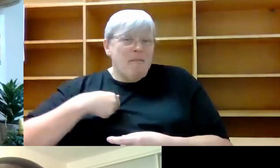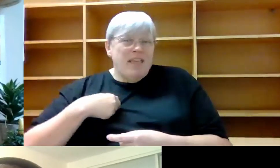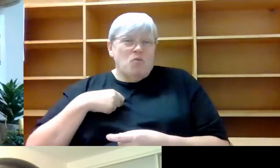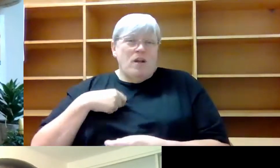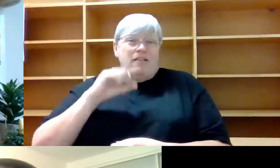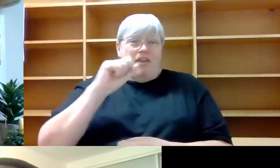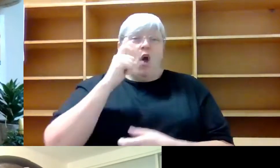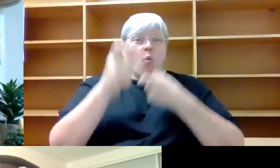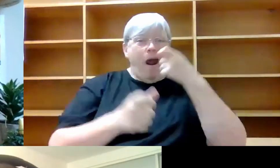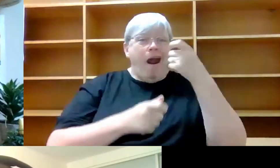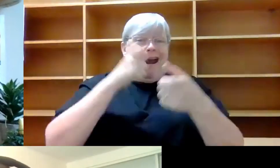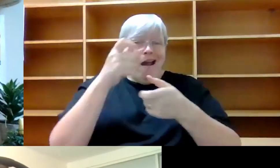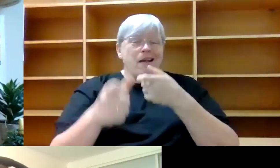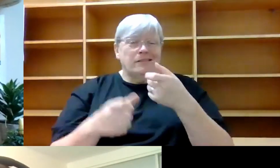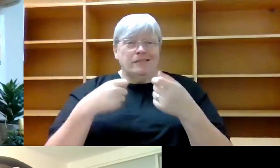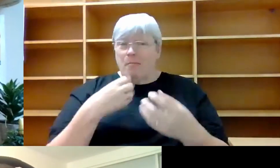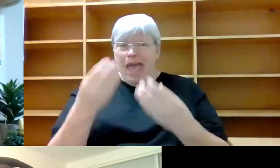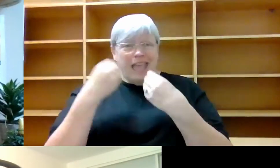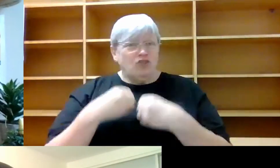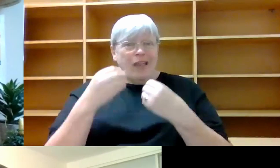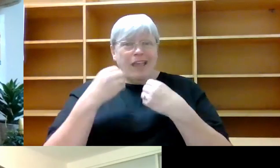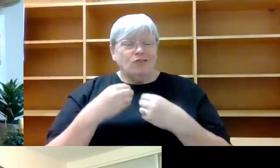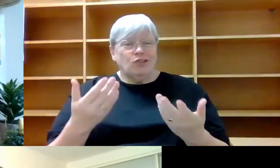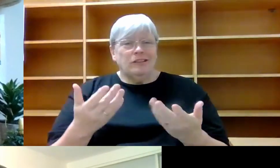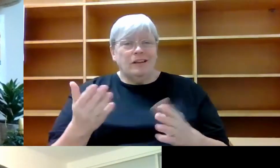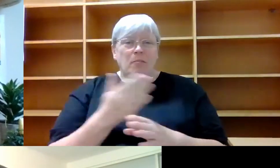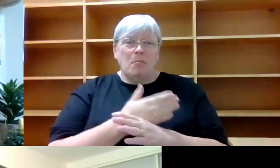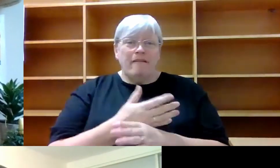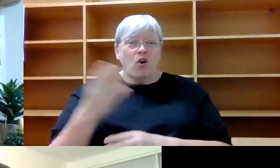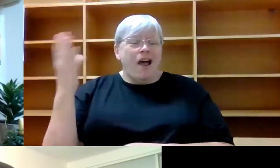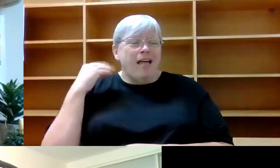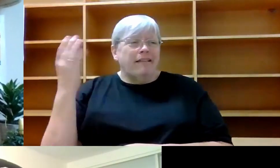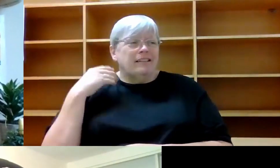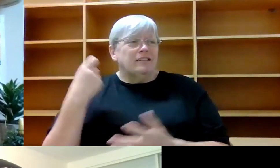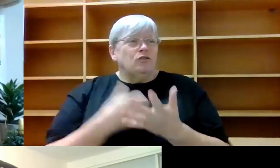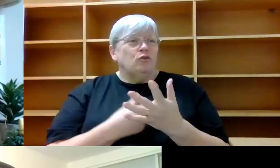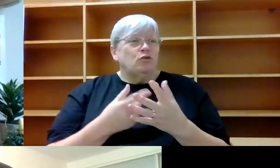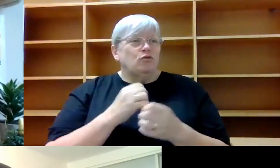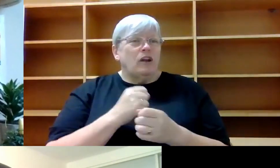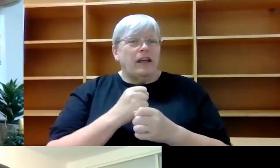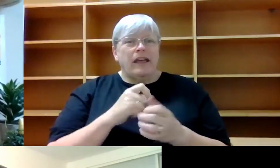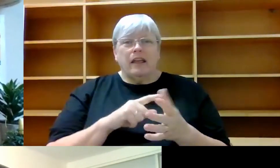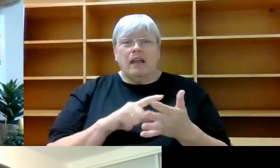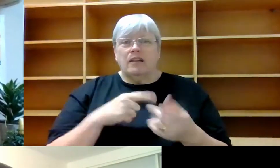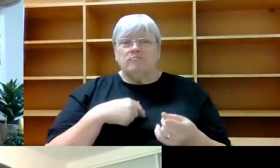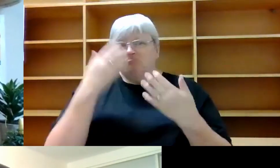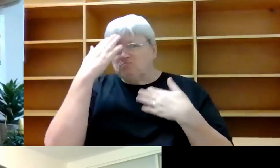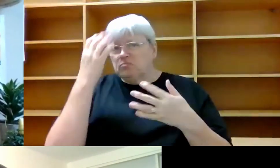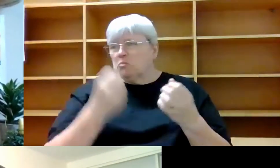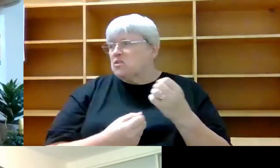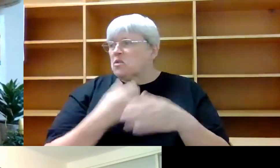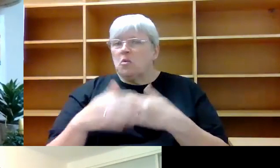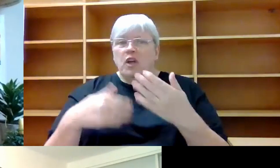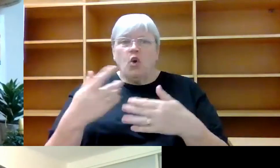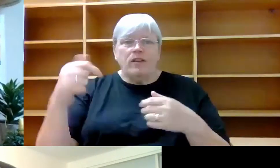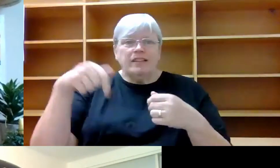was my education. Because before I listened to reggae, I didn't know what was going on in South Africa. I